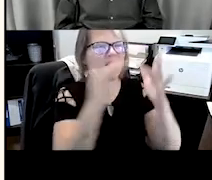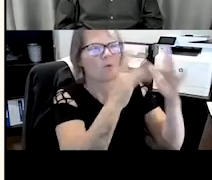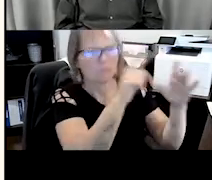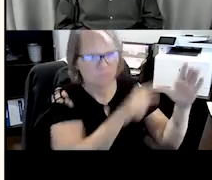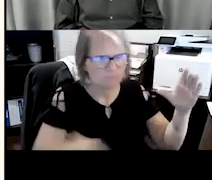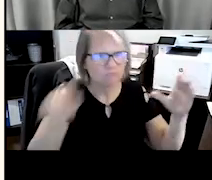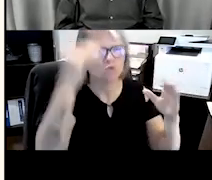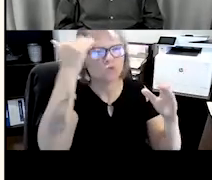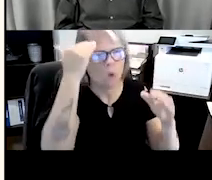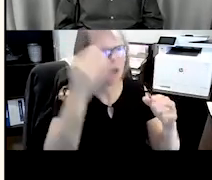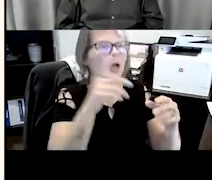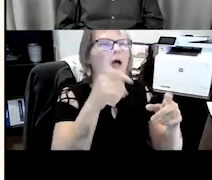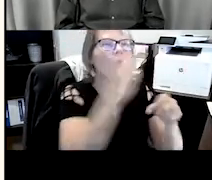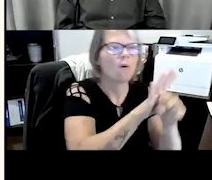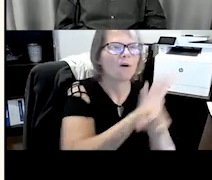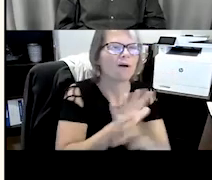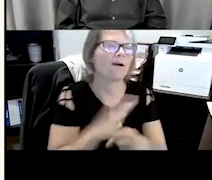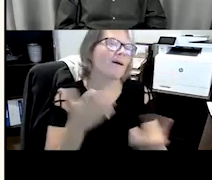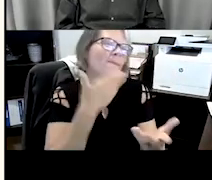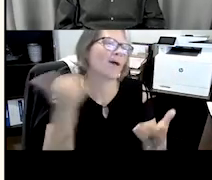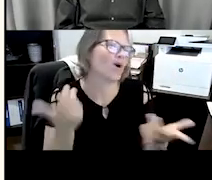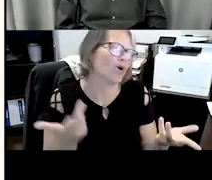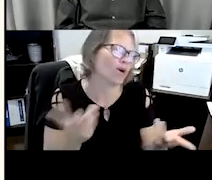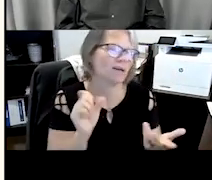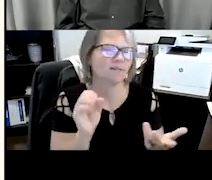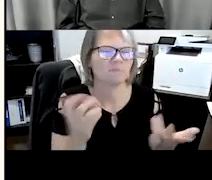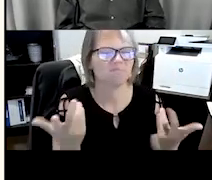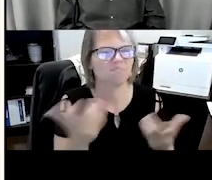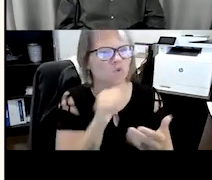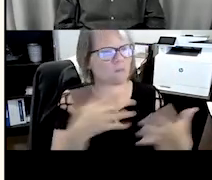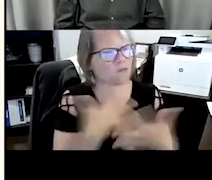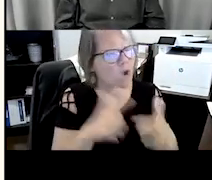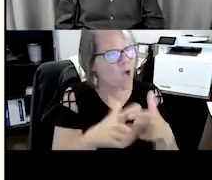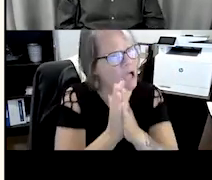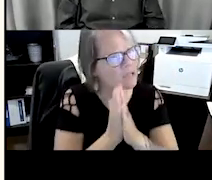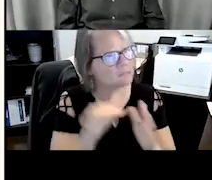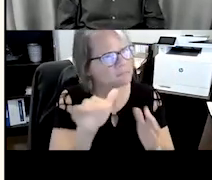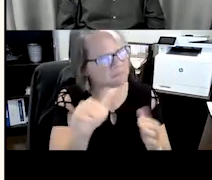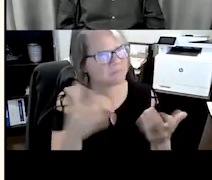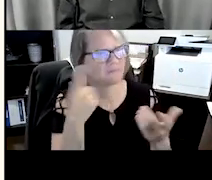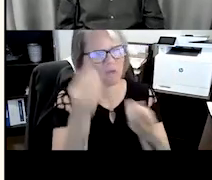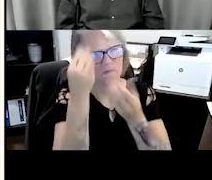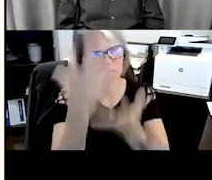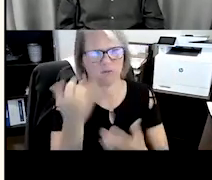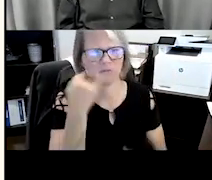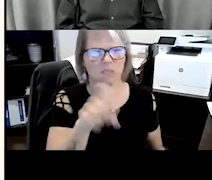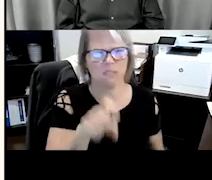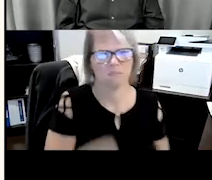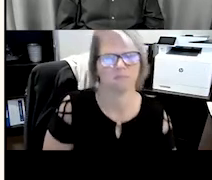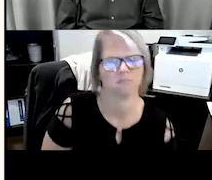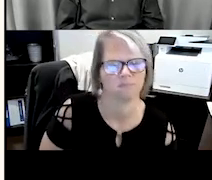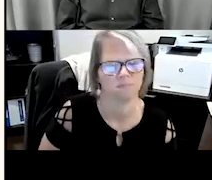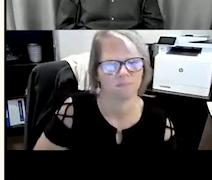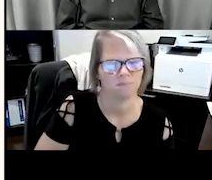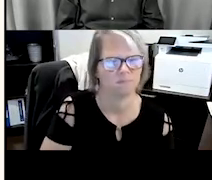because agencies have contacts all over the state. They know where people are in different regions of the state. So don't be afraid to ask, hey,